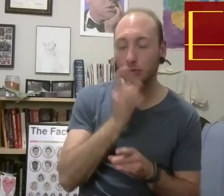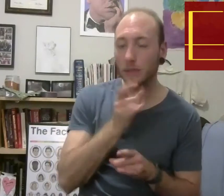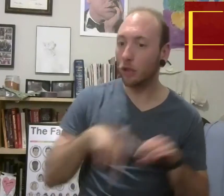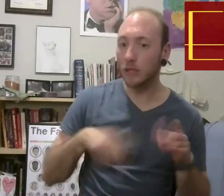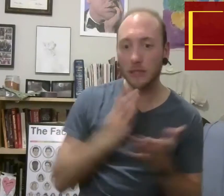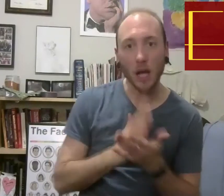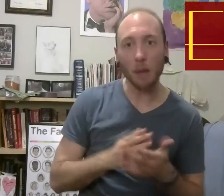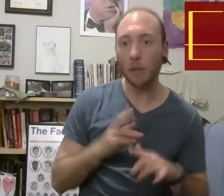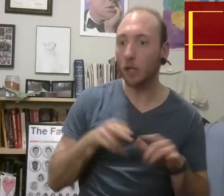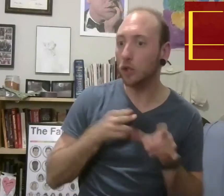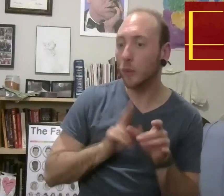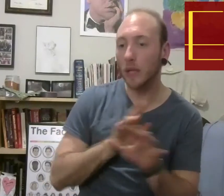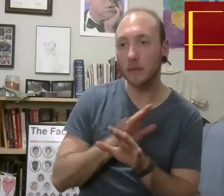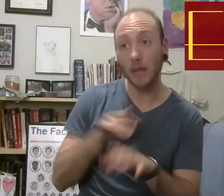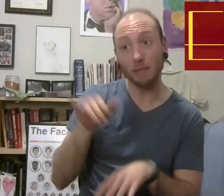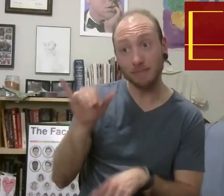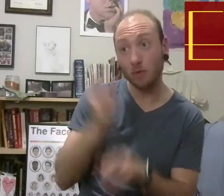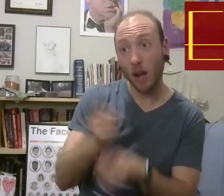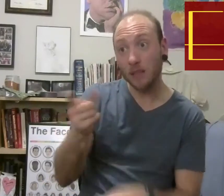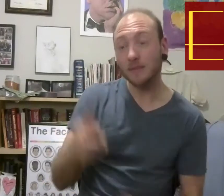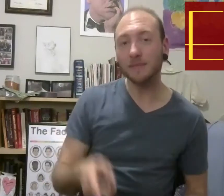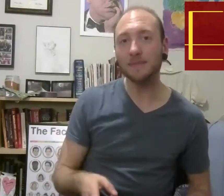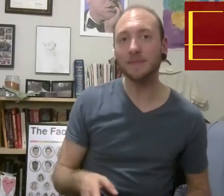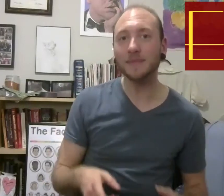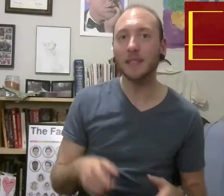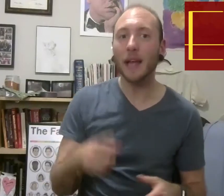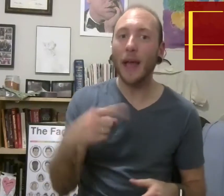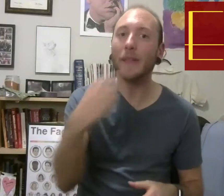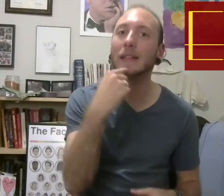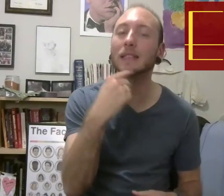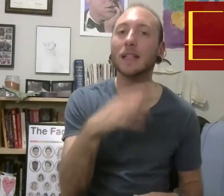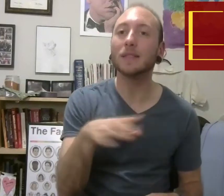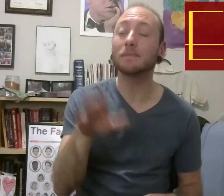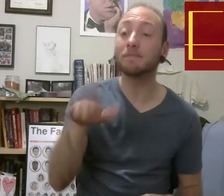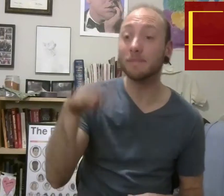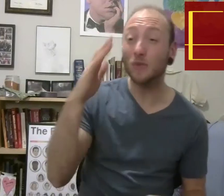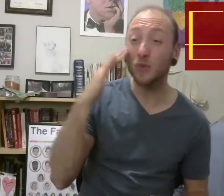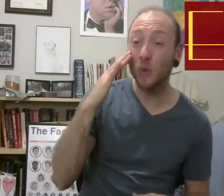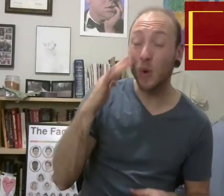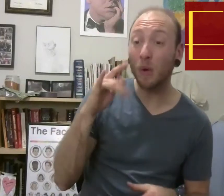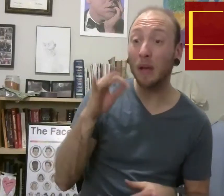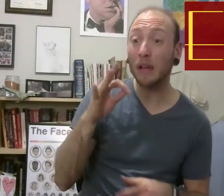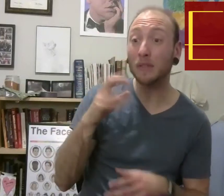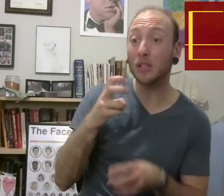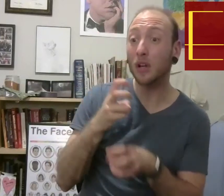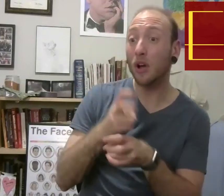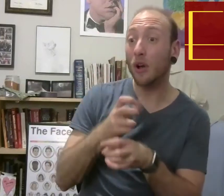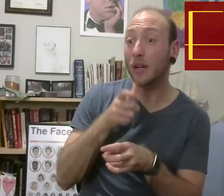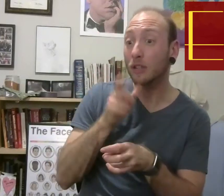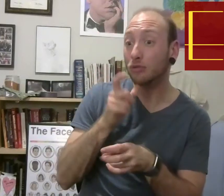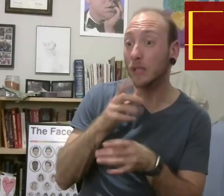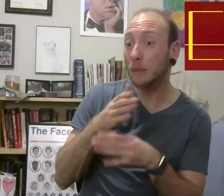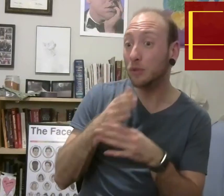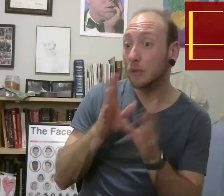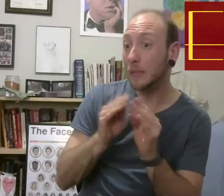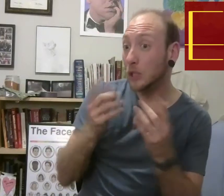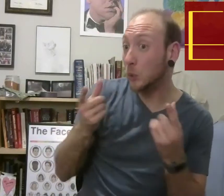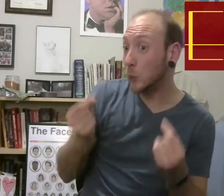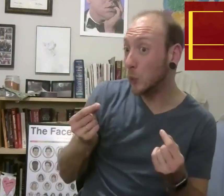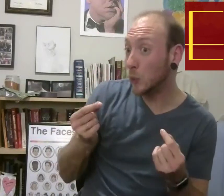Yeah, that sounds about right. And they told me things like, if you have a hard time not drinking between meetings, go to more meetings. And living in